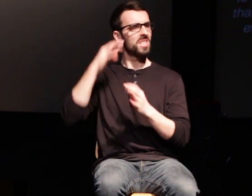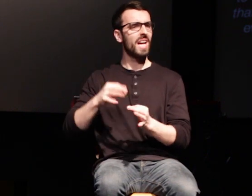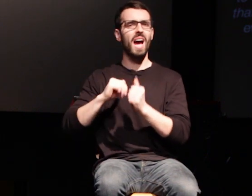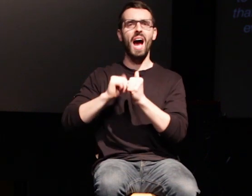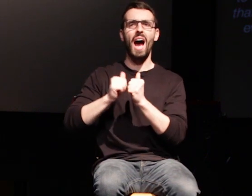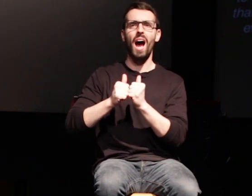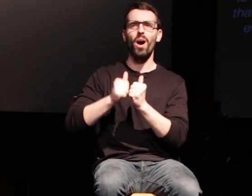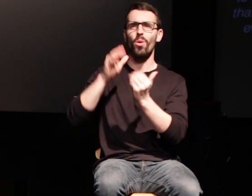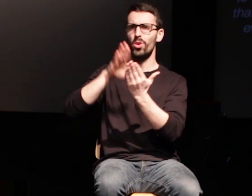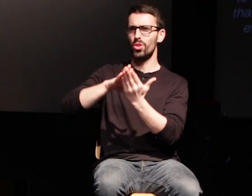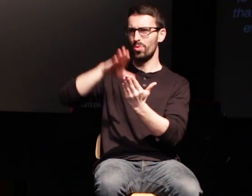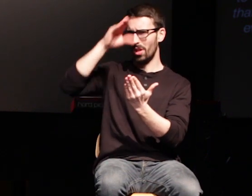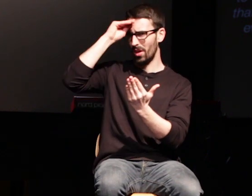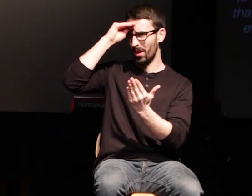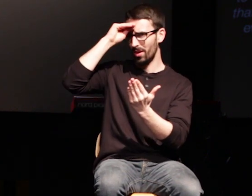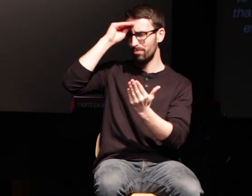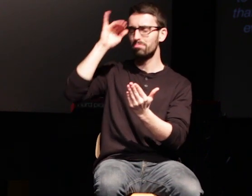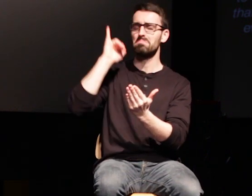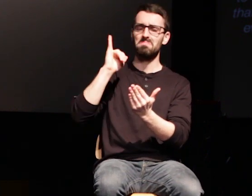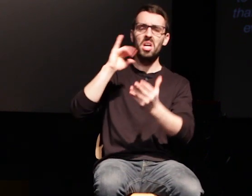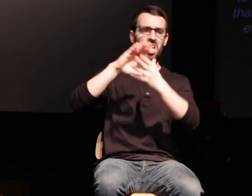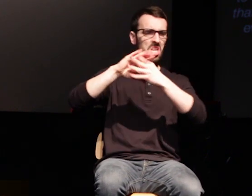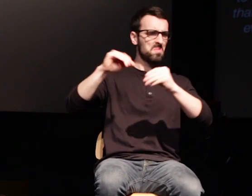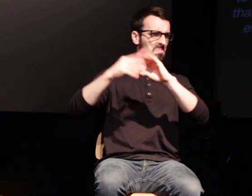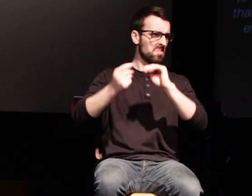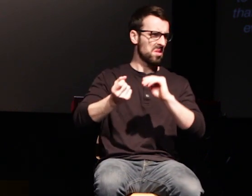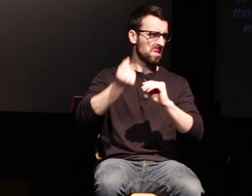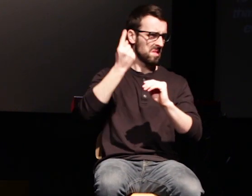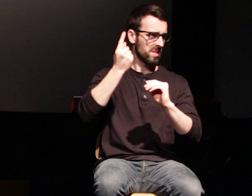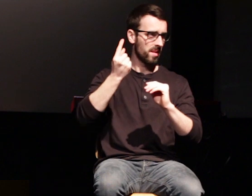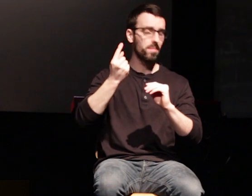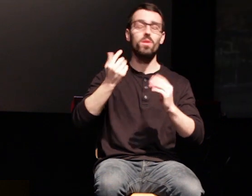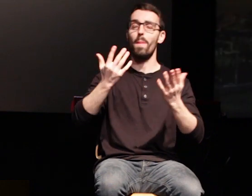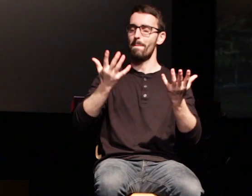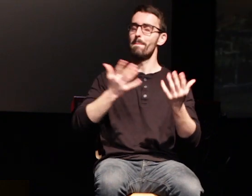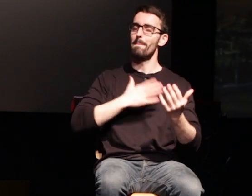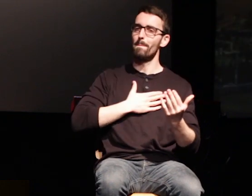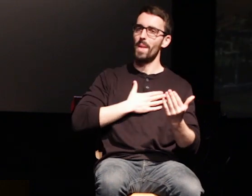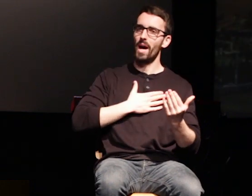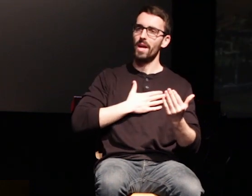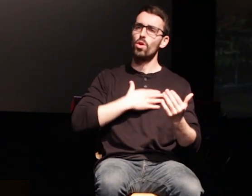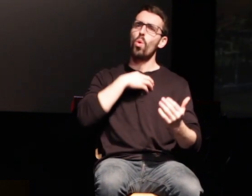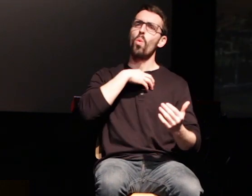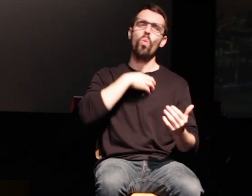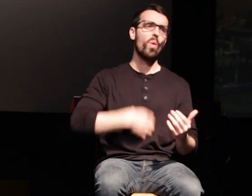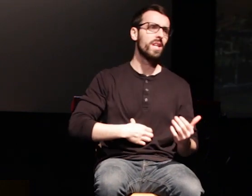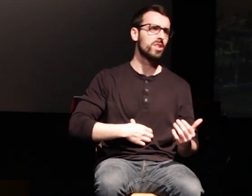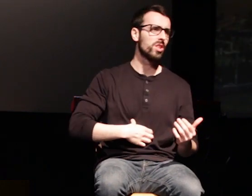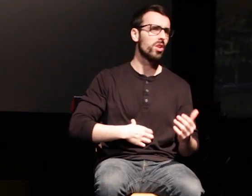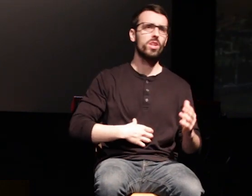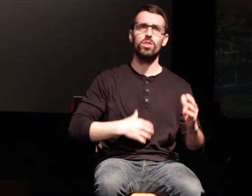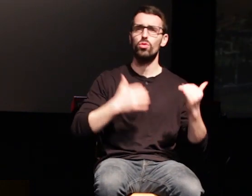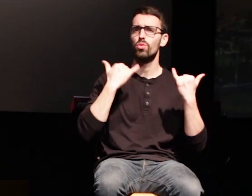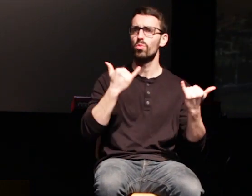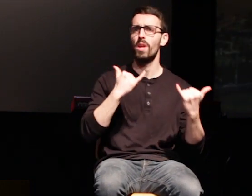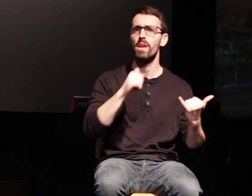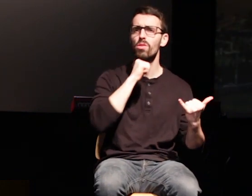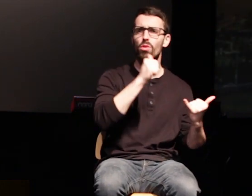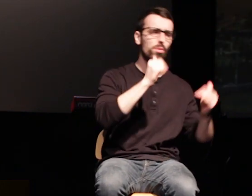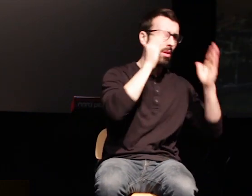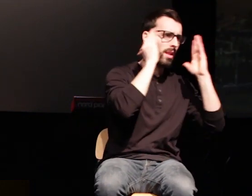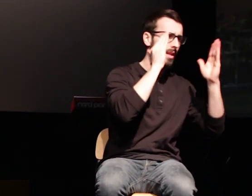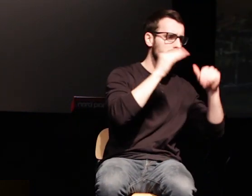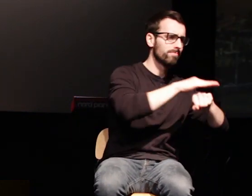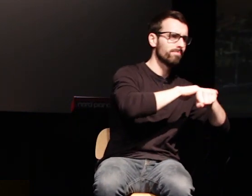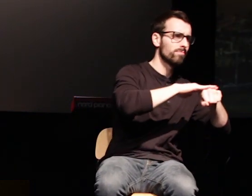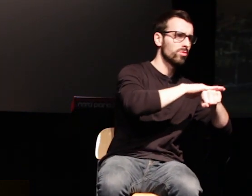by itself. We're gonna unpack the parable. Here's my plea for you. Would you not listen today with your ears,